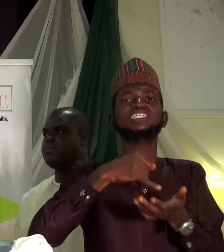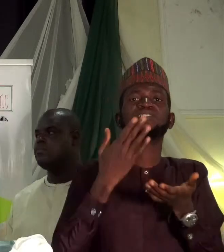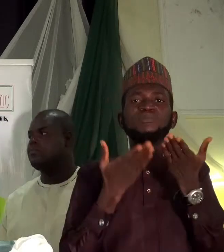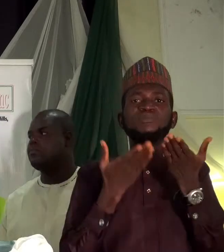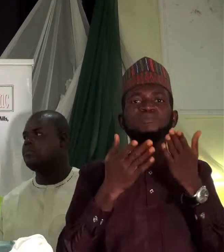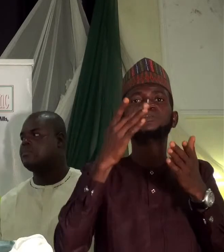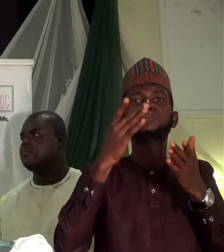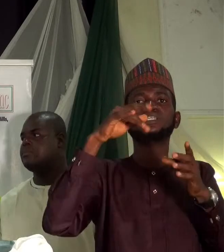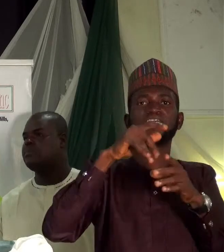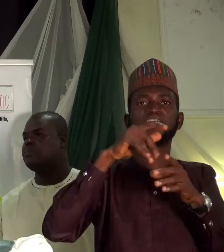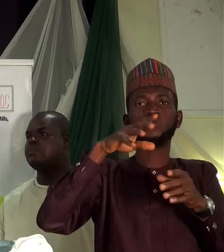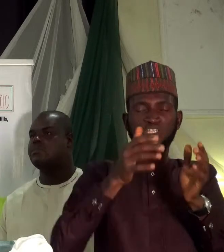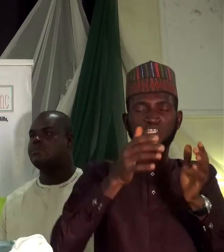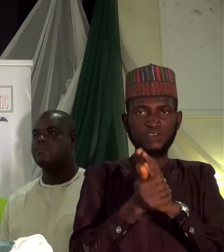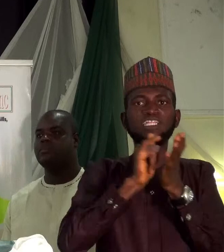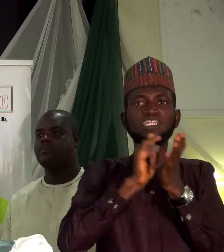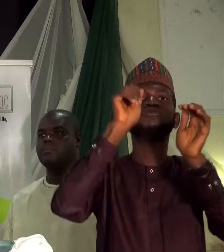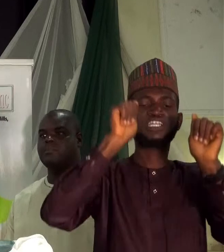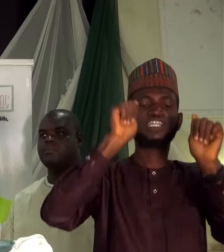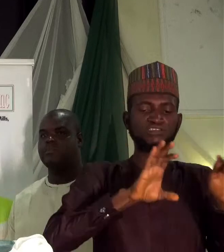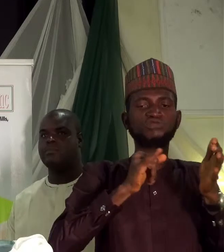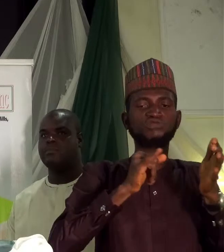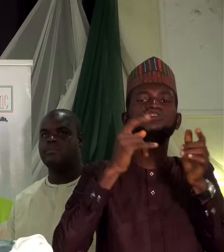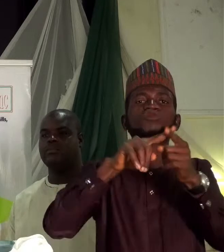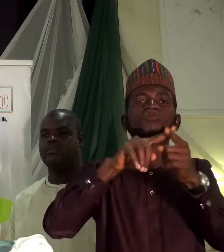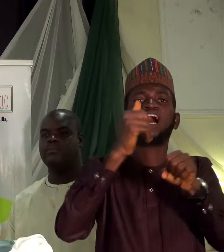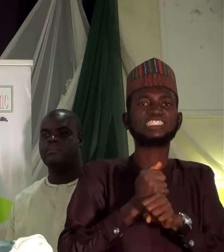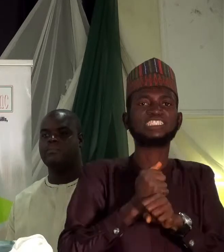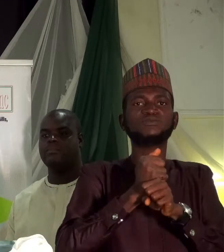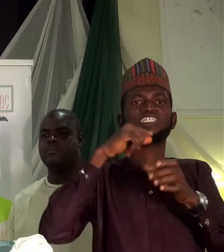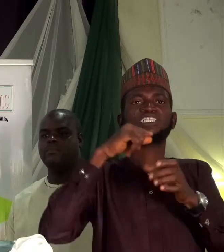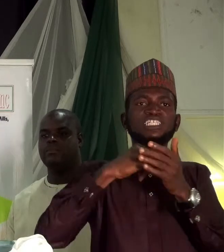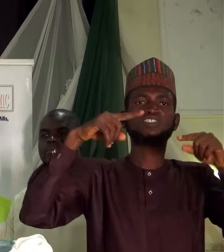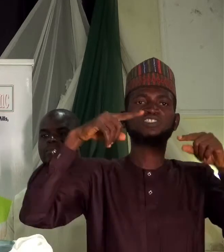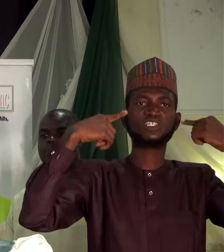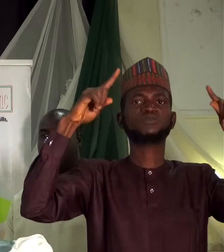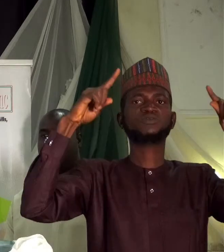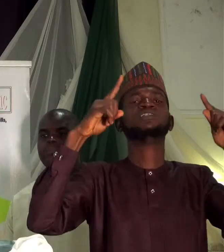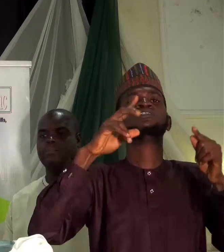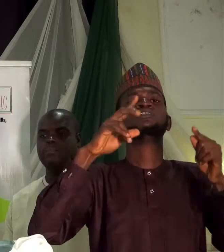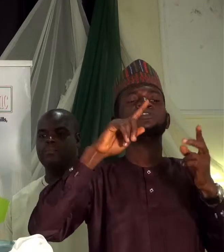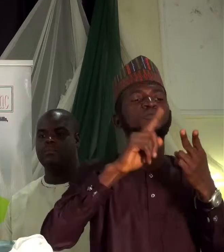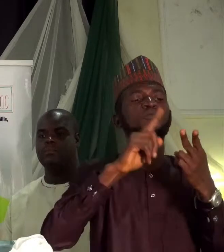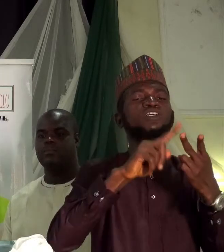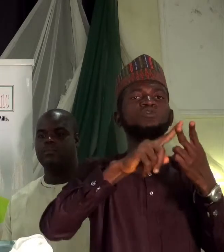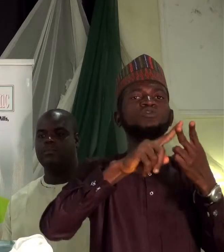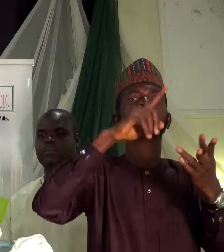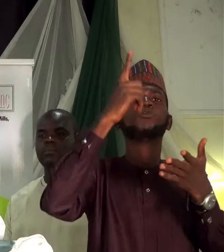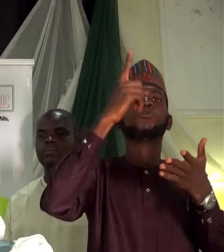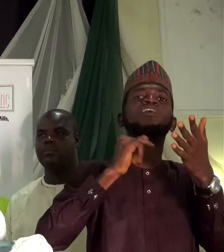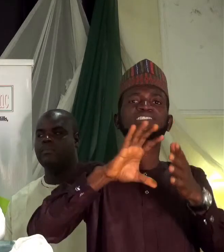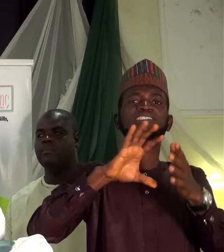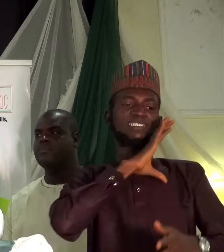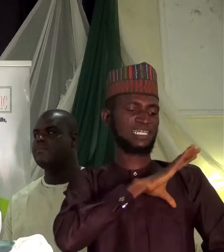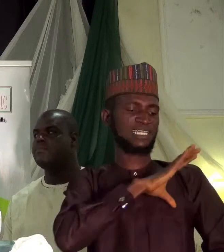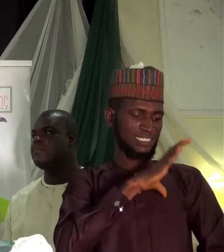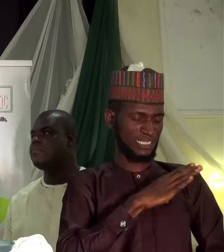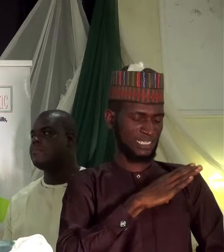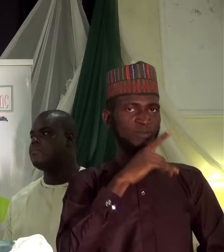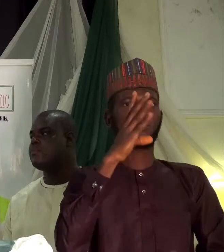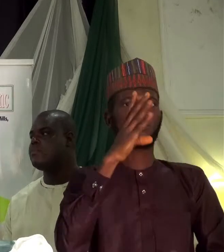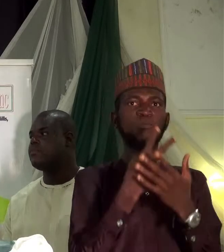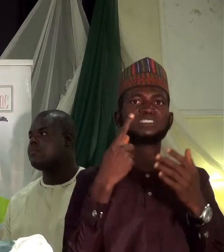la se yori intian pe ni competency niye. What is character? Character is defined as the mental and moral